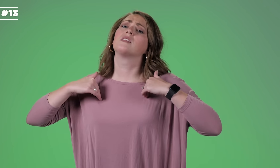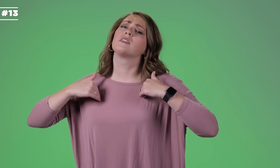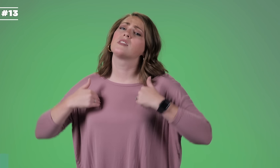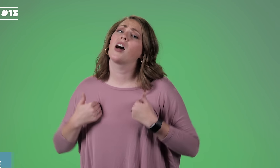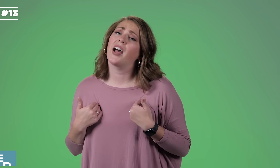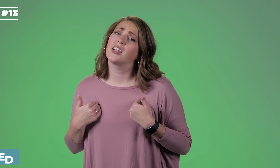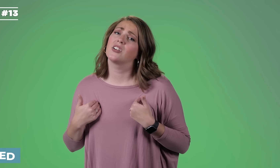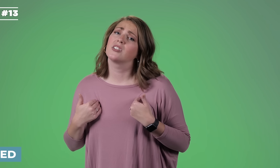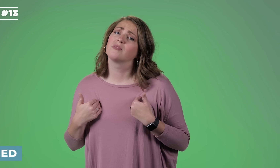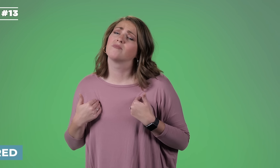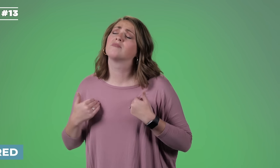Tired.